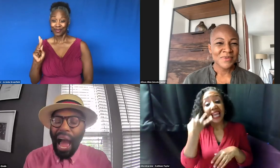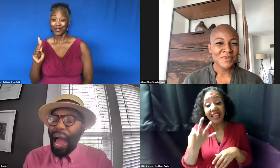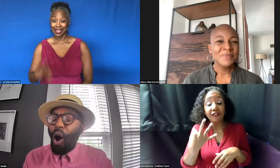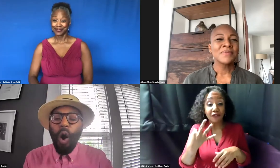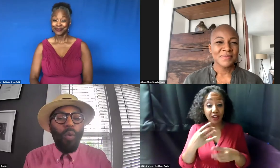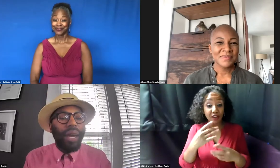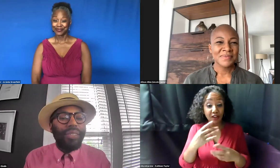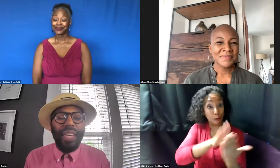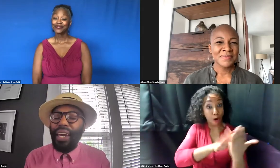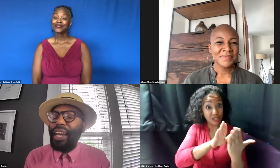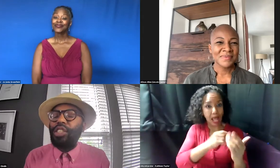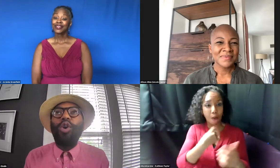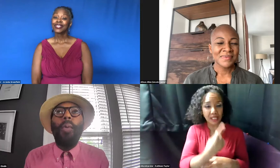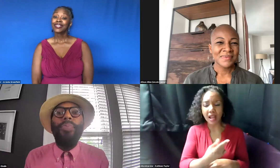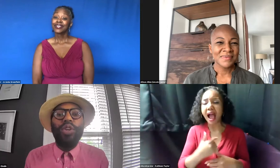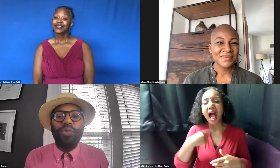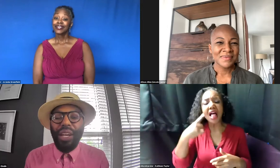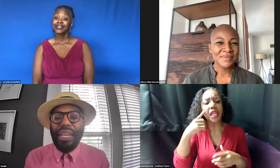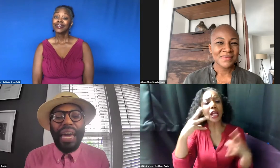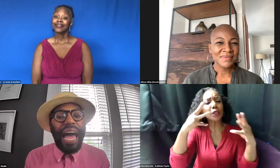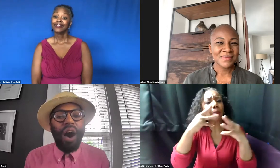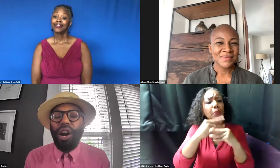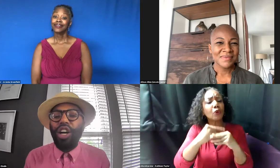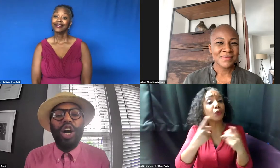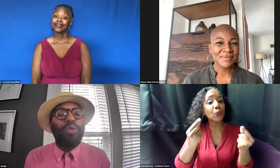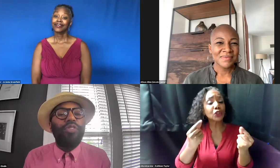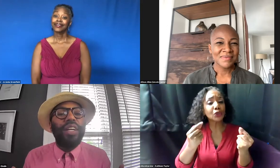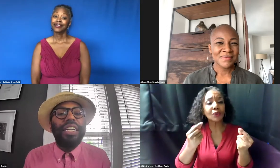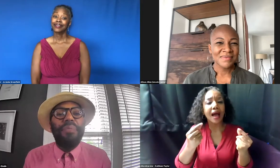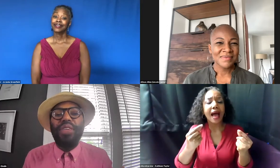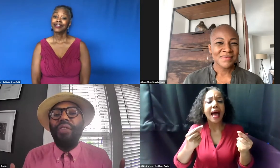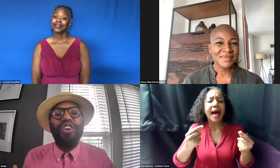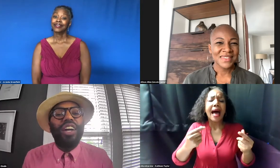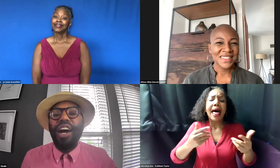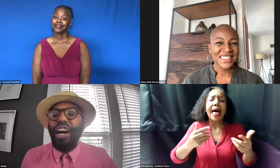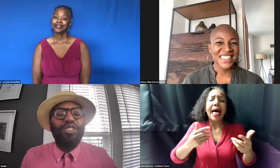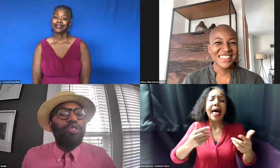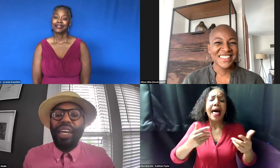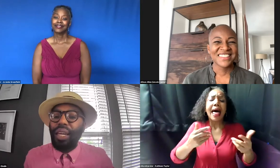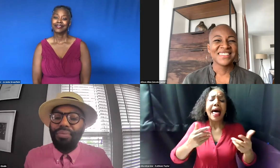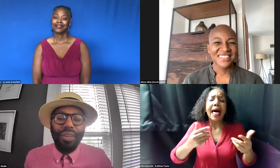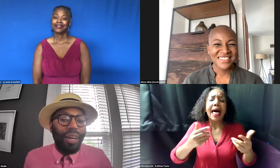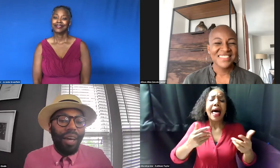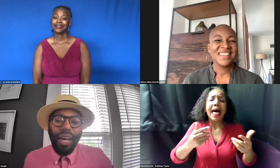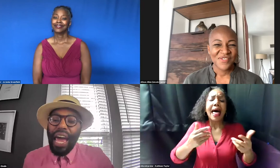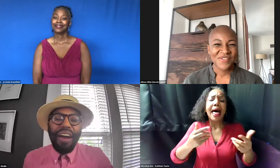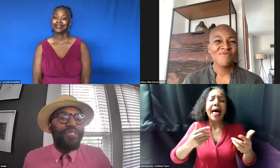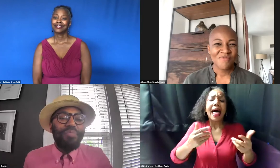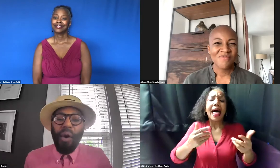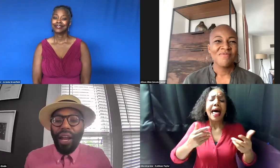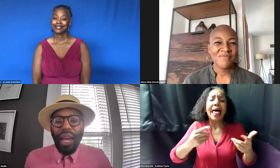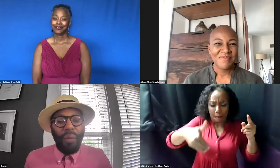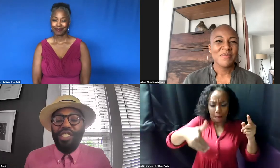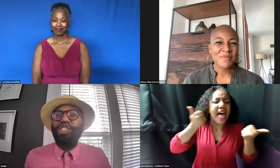this. I always think it's so beautiful to let out a guttural from the depth of your gut scream. Yeah.